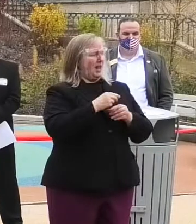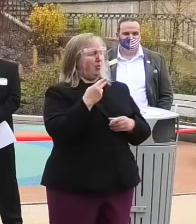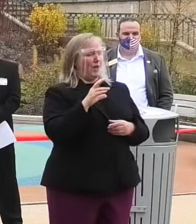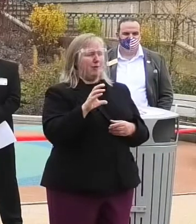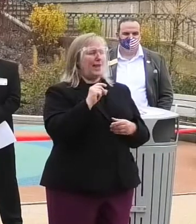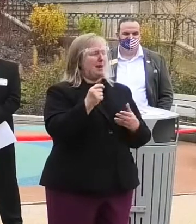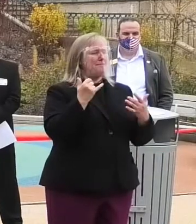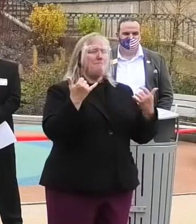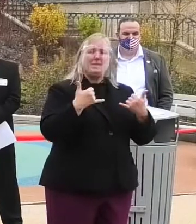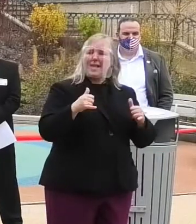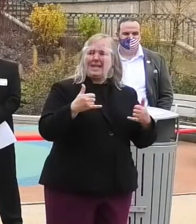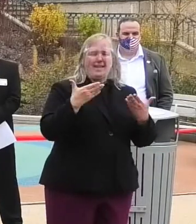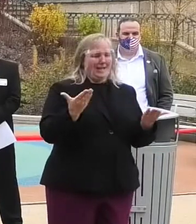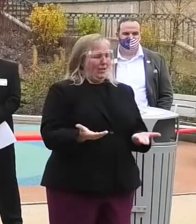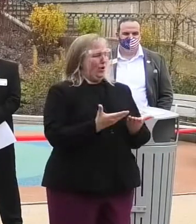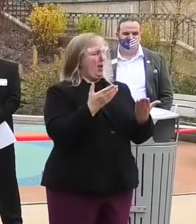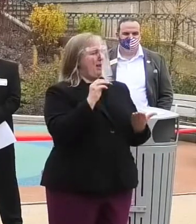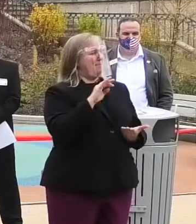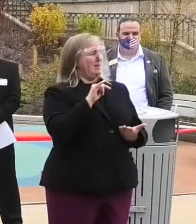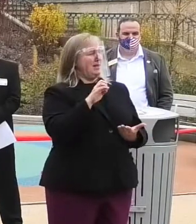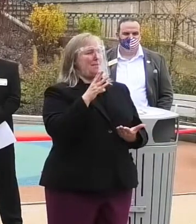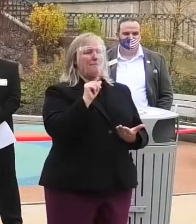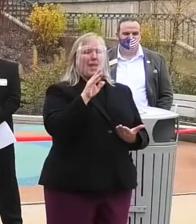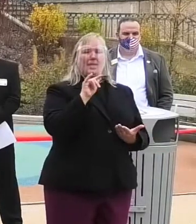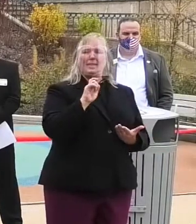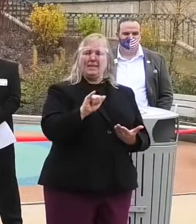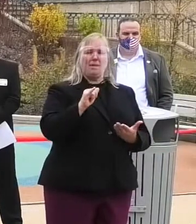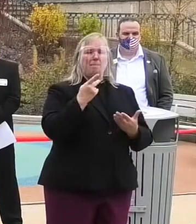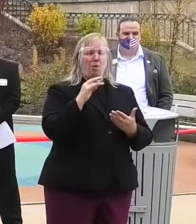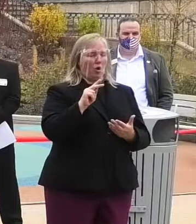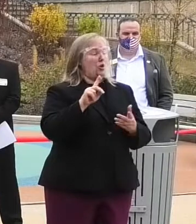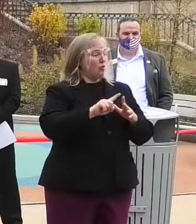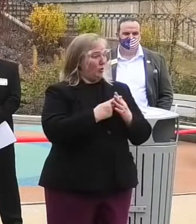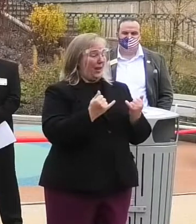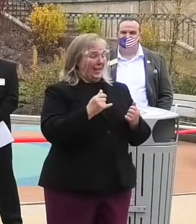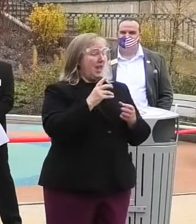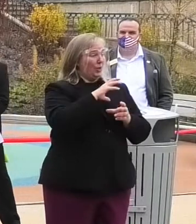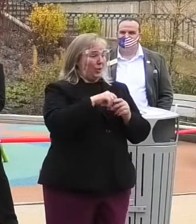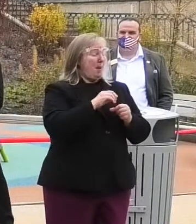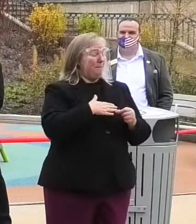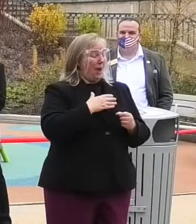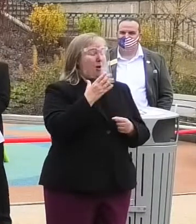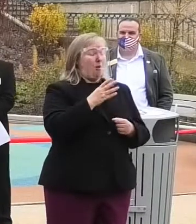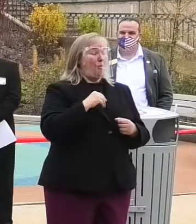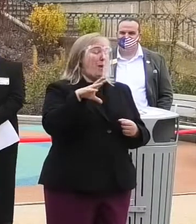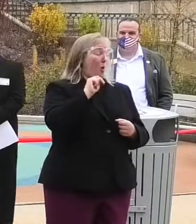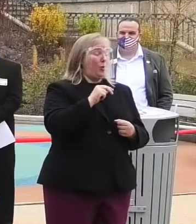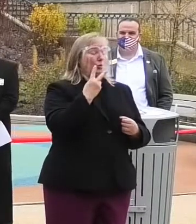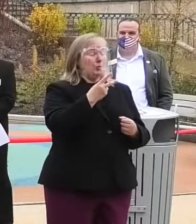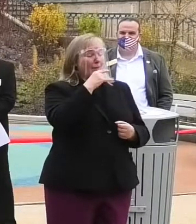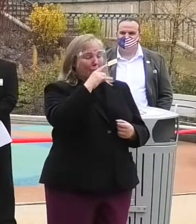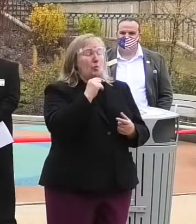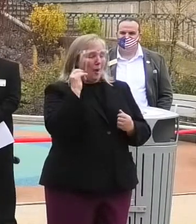and playing here at Millie Bailey Park, starting today, including my own two kiddos who I'm gonna bring down here this weekend.